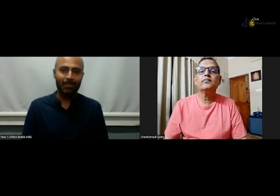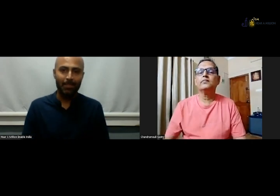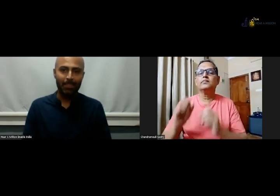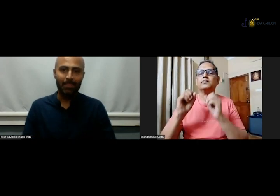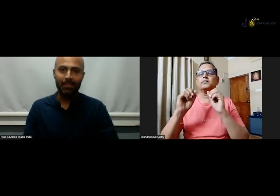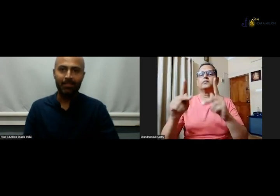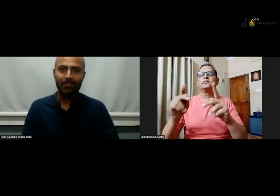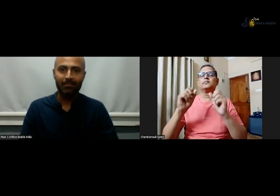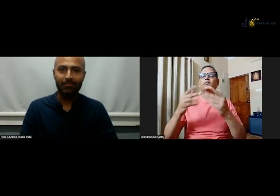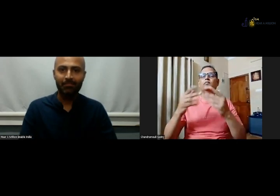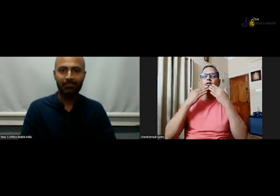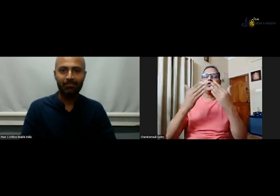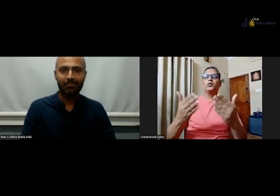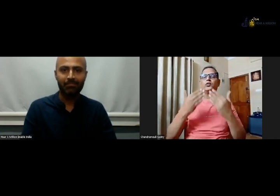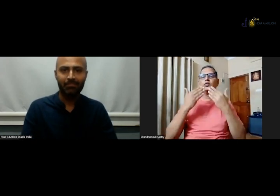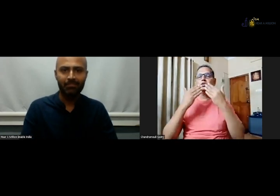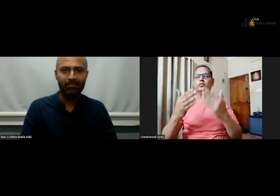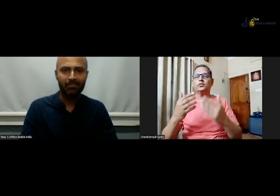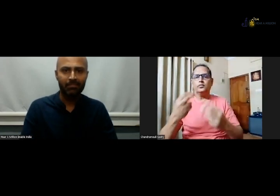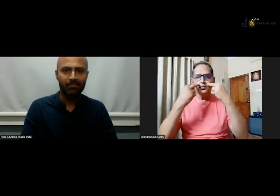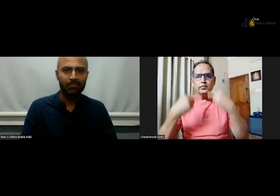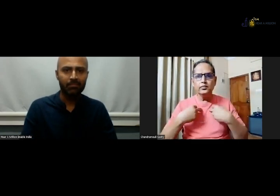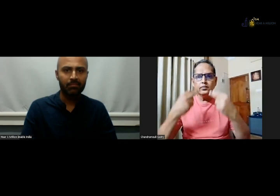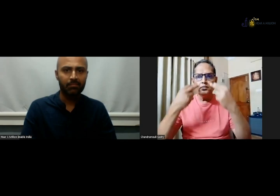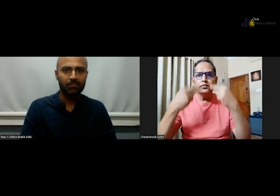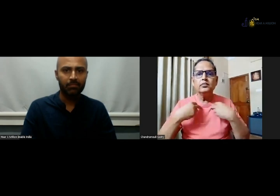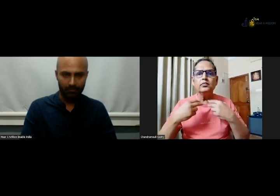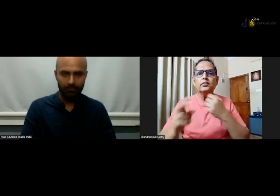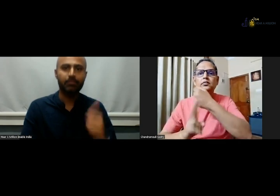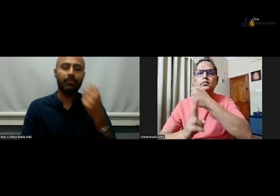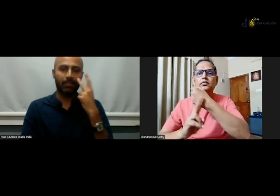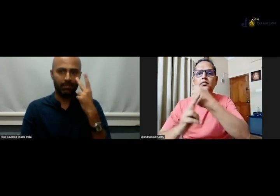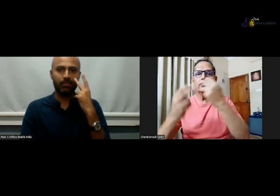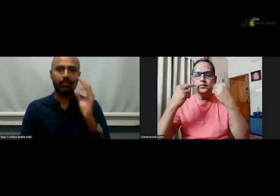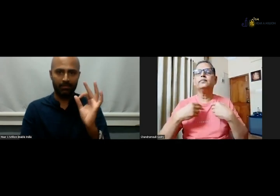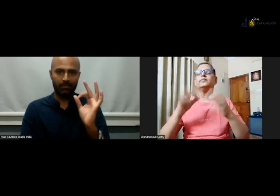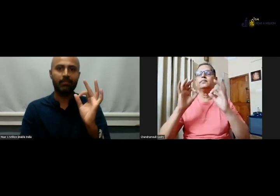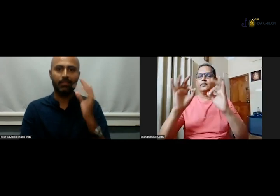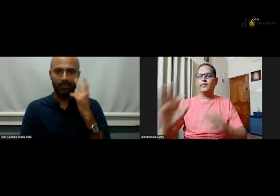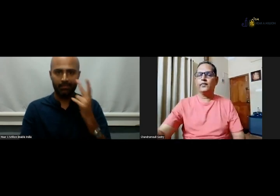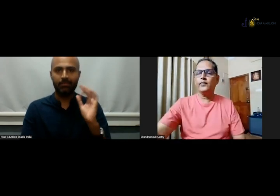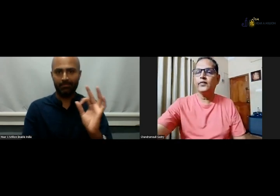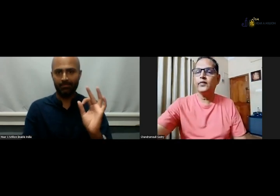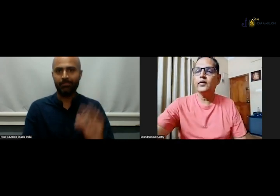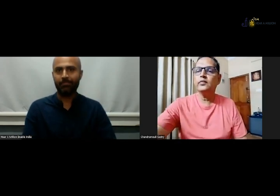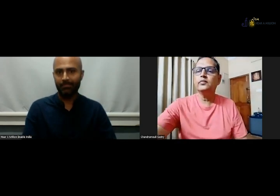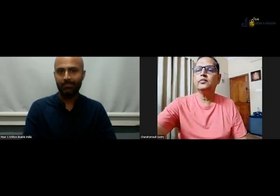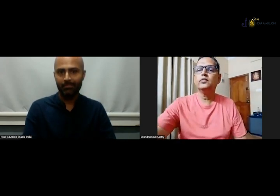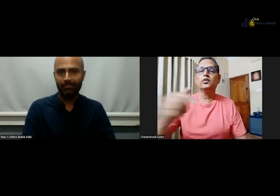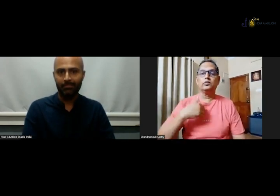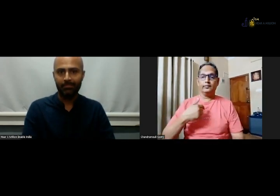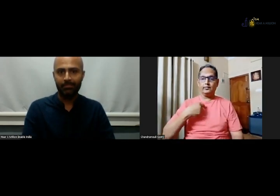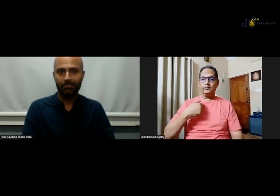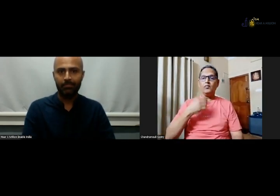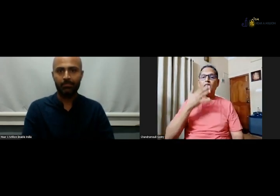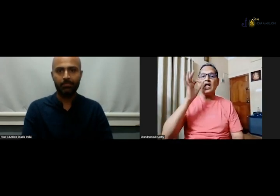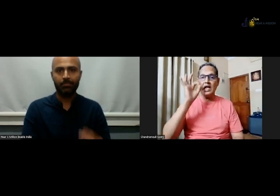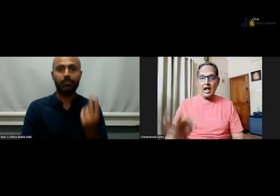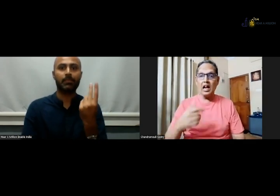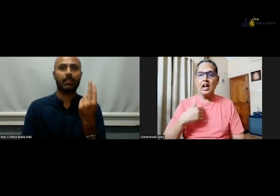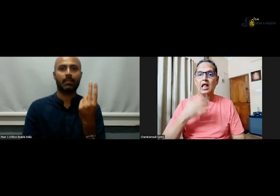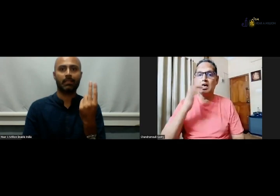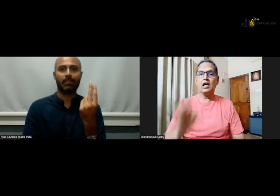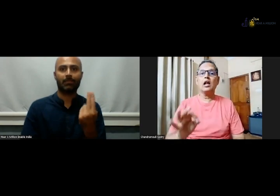So he spent a lot of time with Sudamani Pete. Let's hear from him. So Tushar, can you see